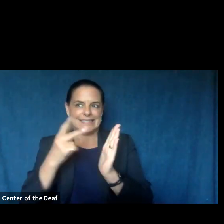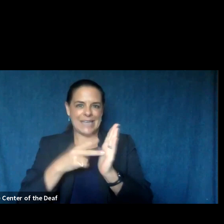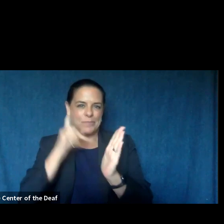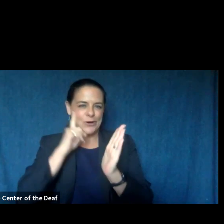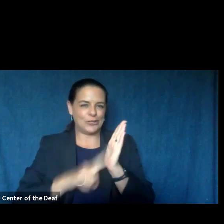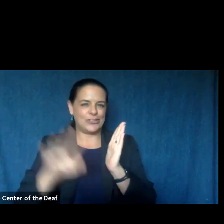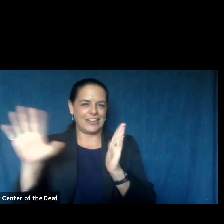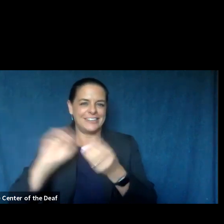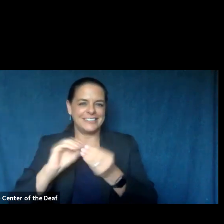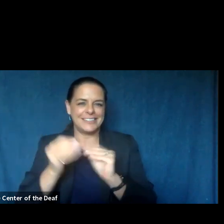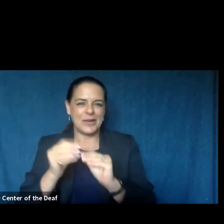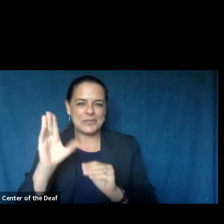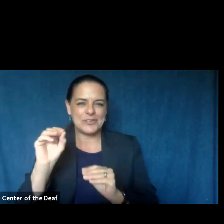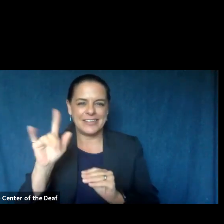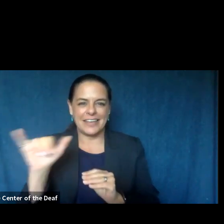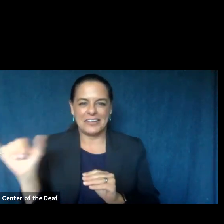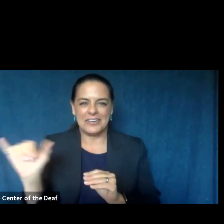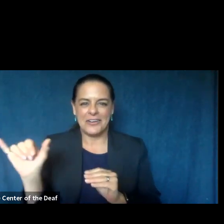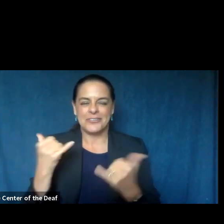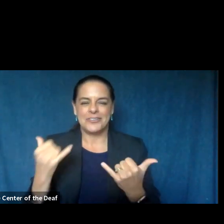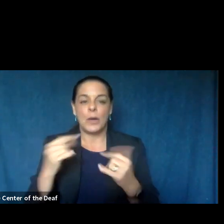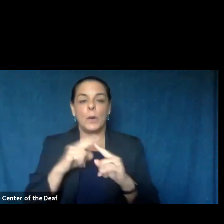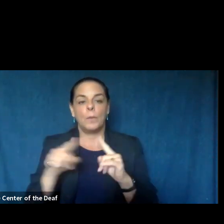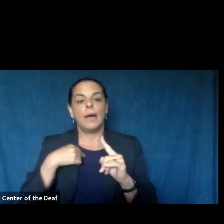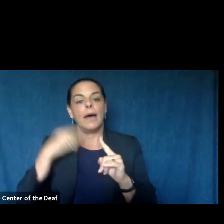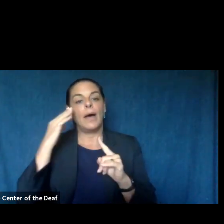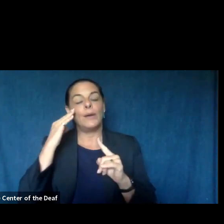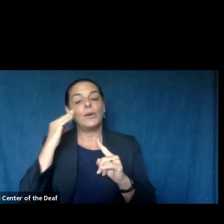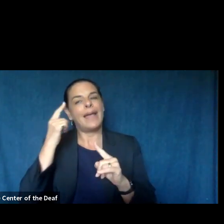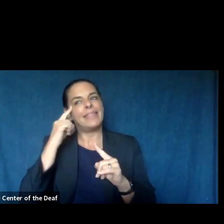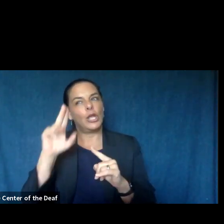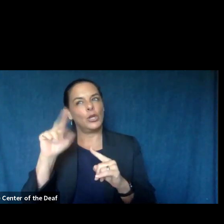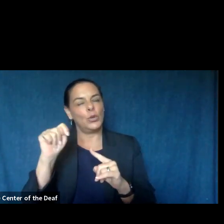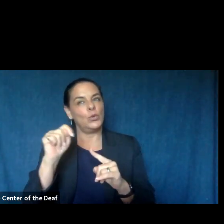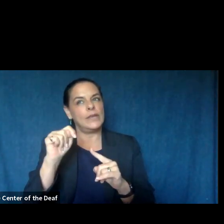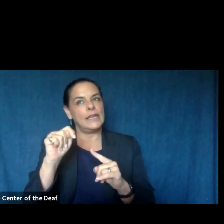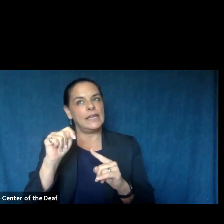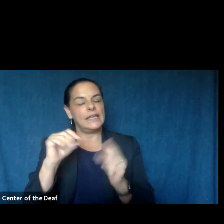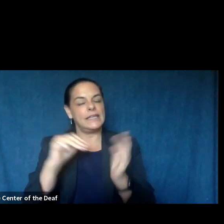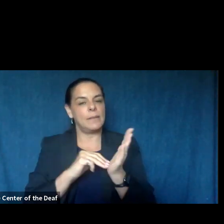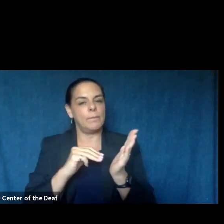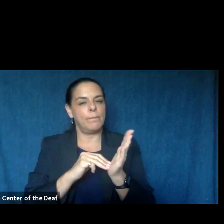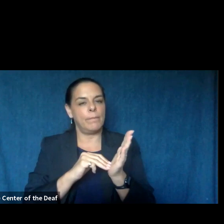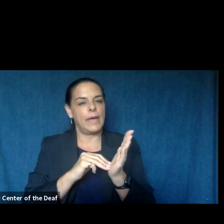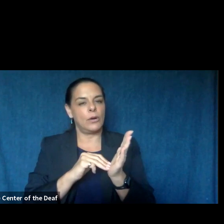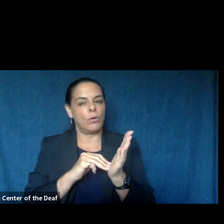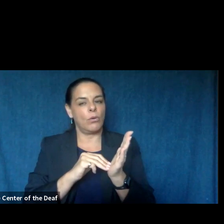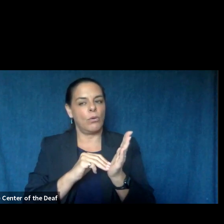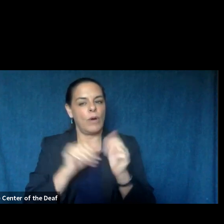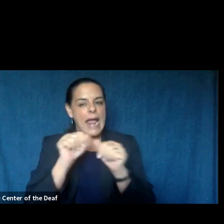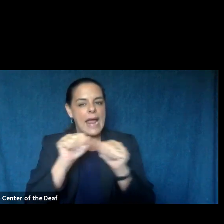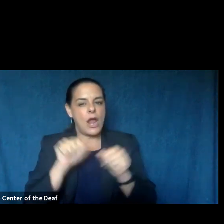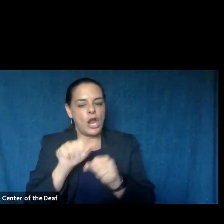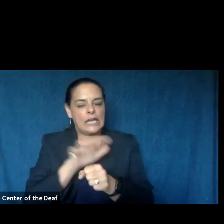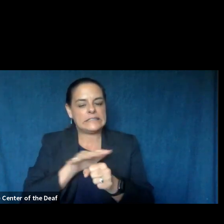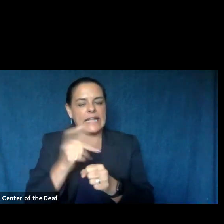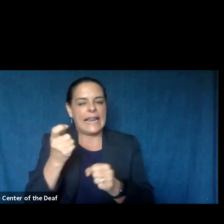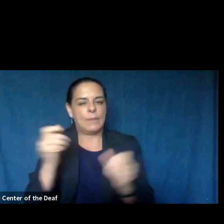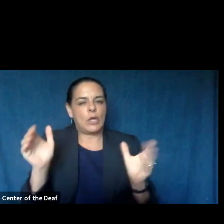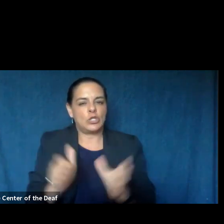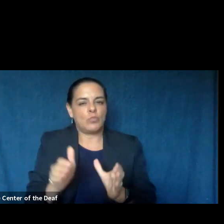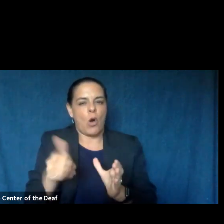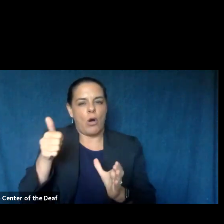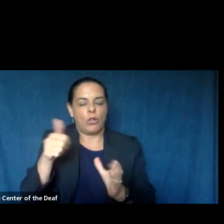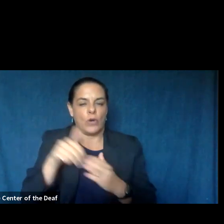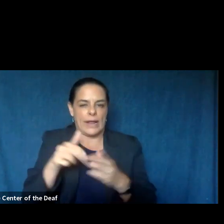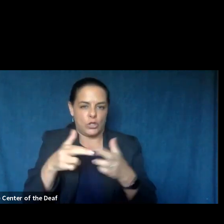his county numbers as well. But I do know that I believe UT's medical service area is a little bit smaller typically in their